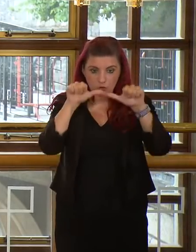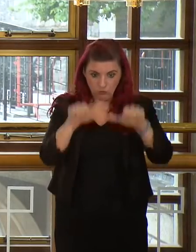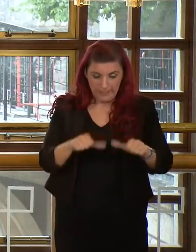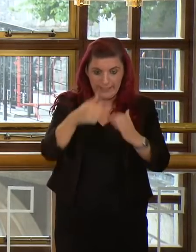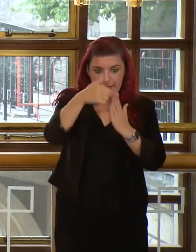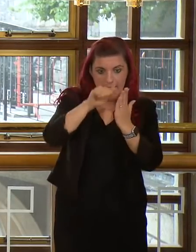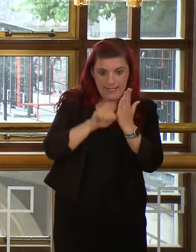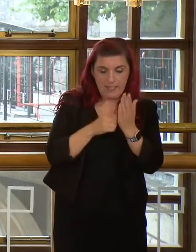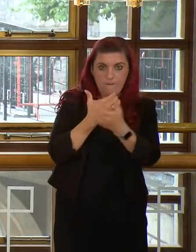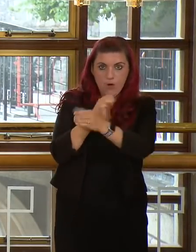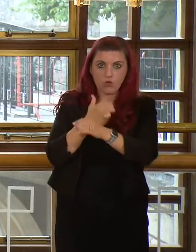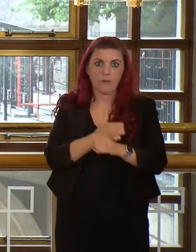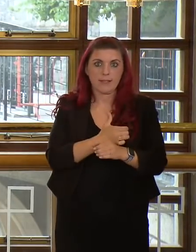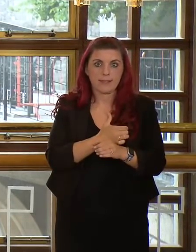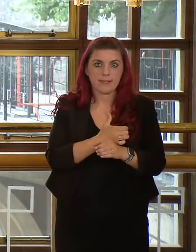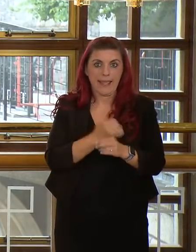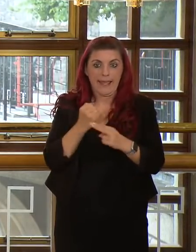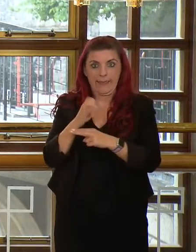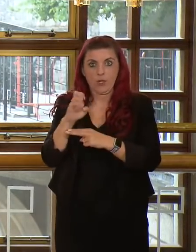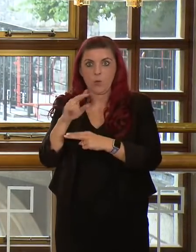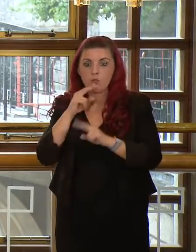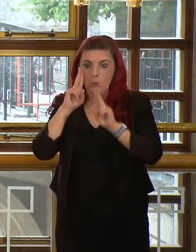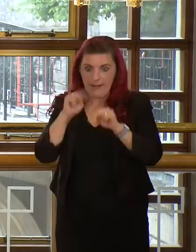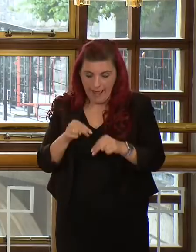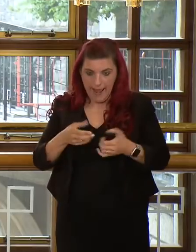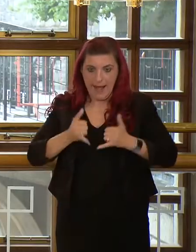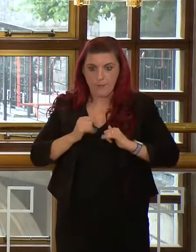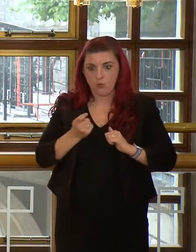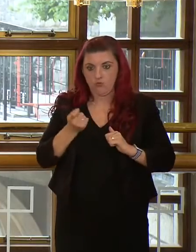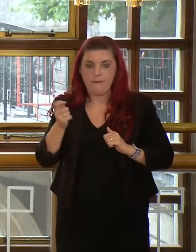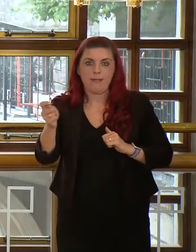countries, which you can travel to.